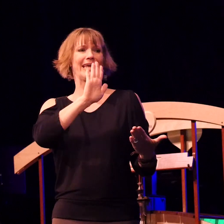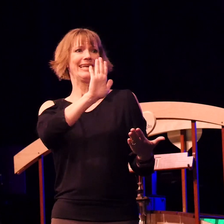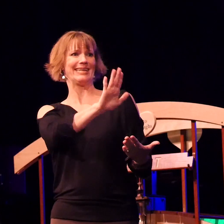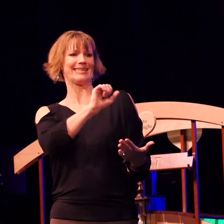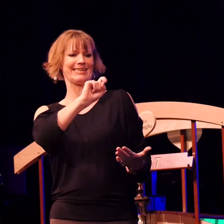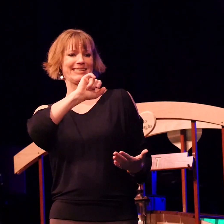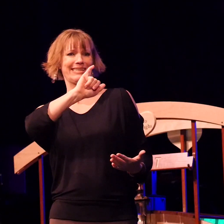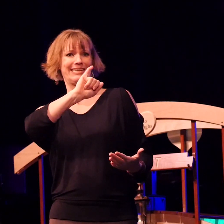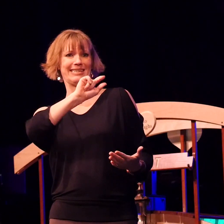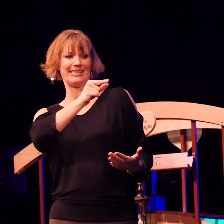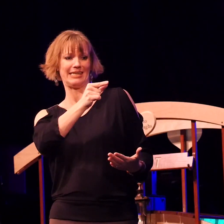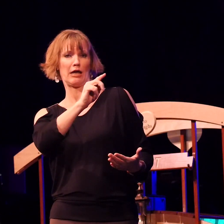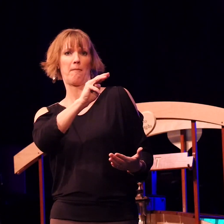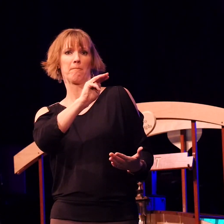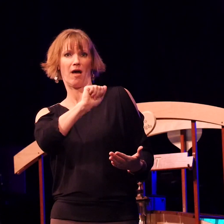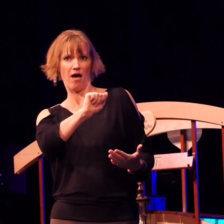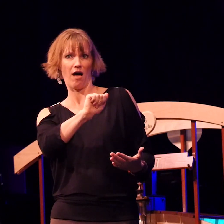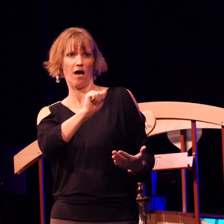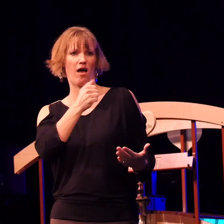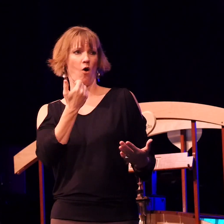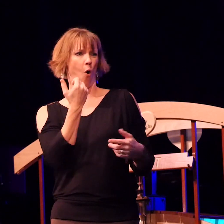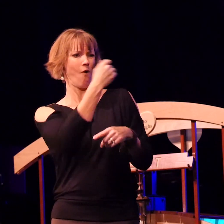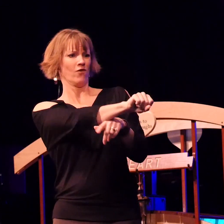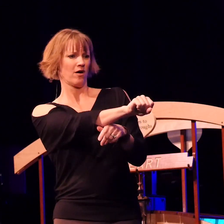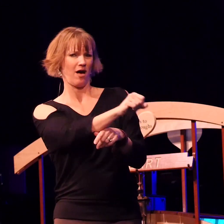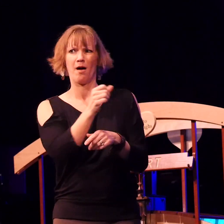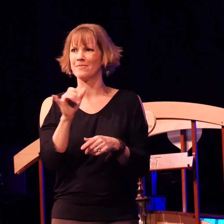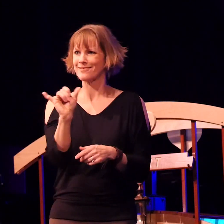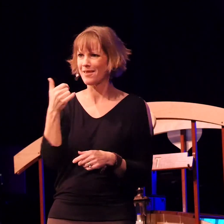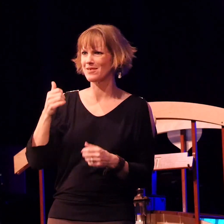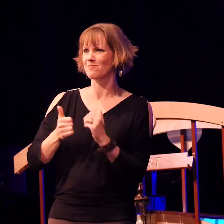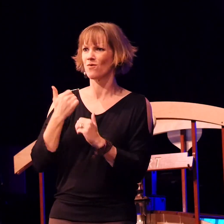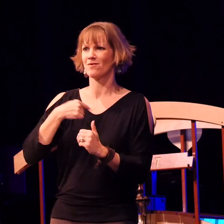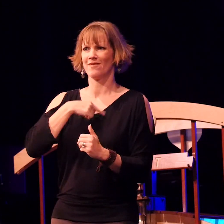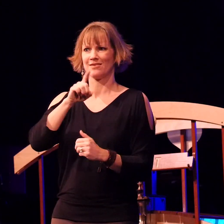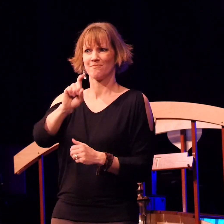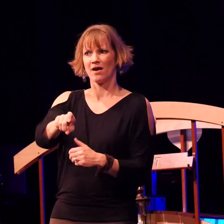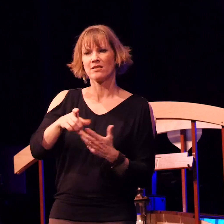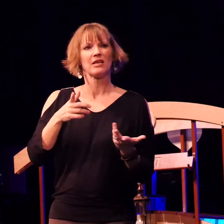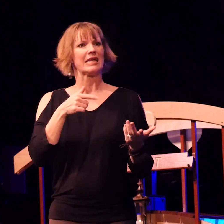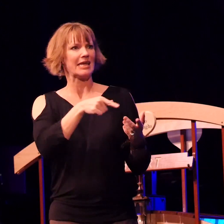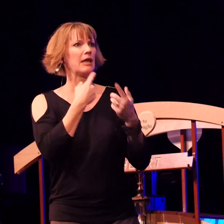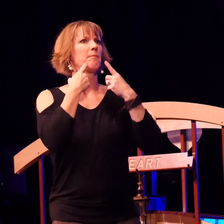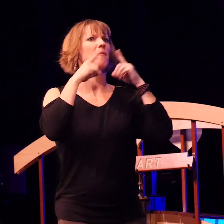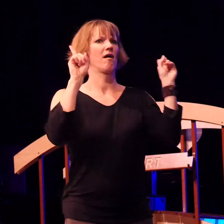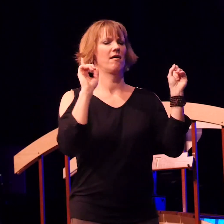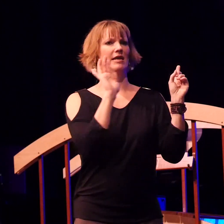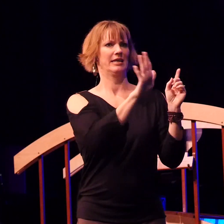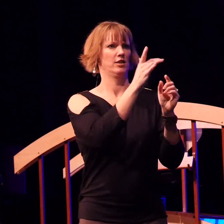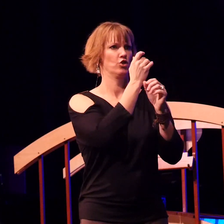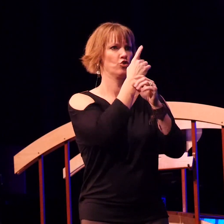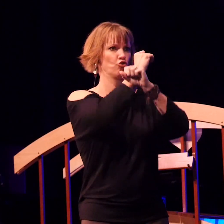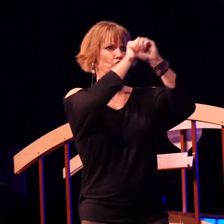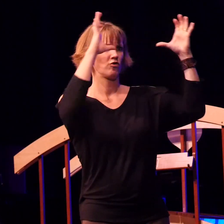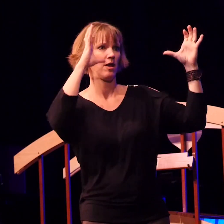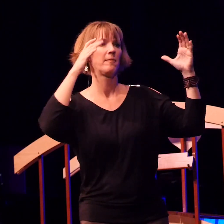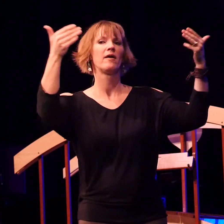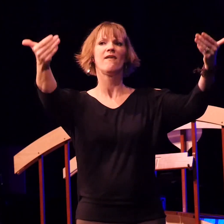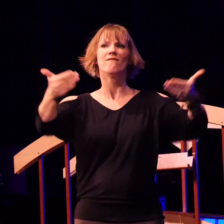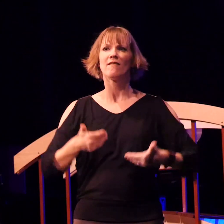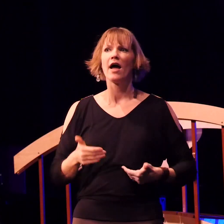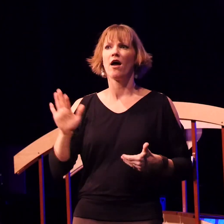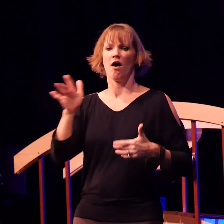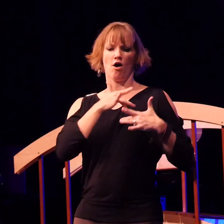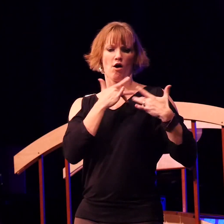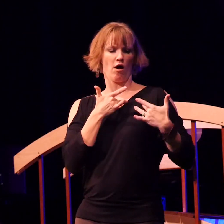stigma, as most of us have to do from time to time, and reclaimed his dream. So I'm inviting you into a believing